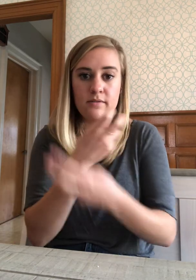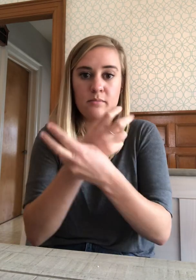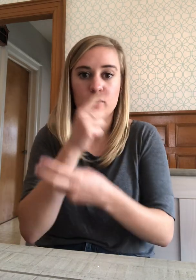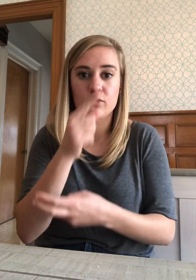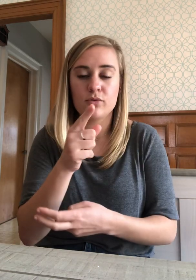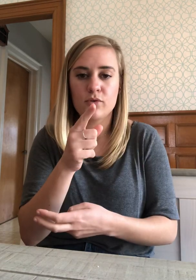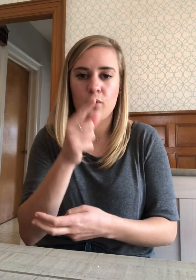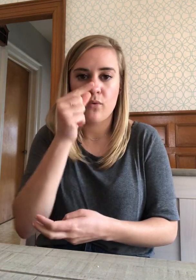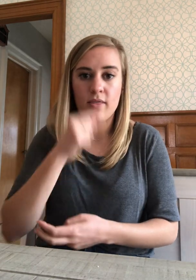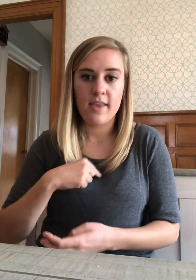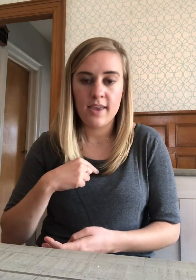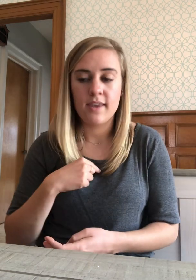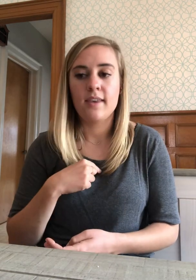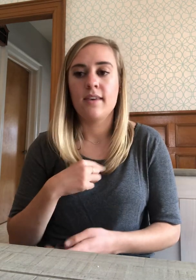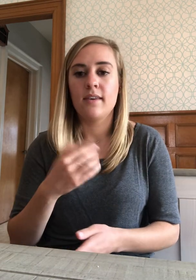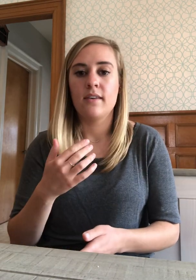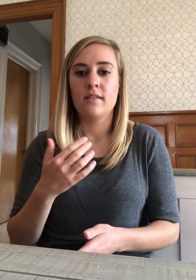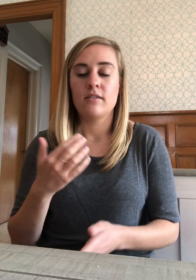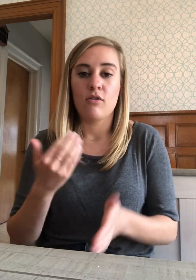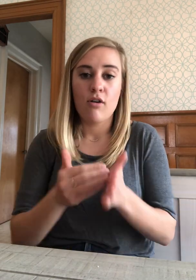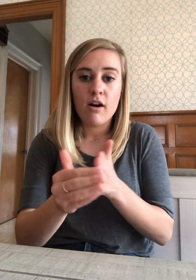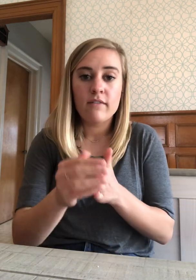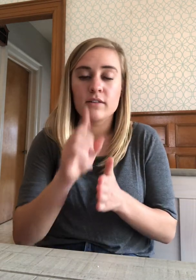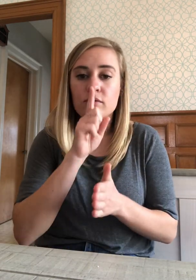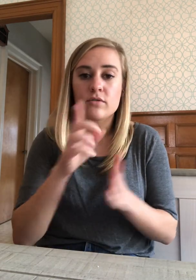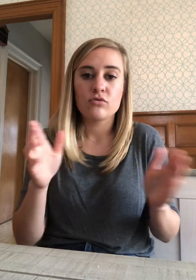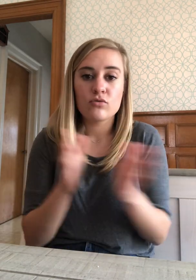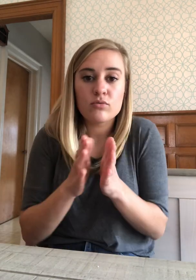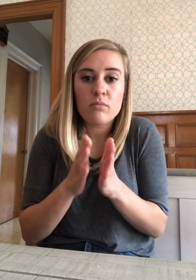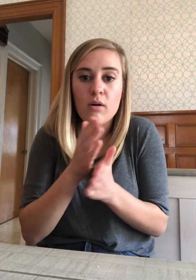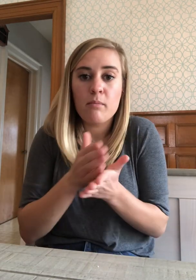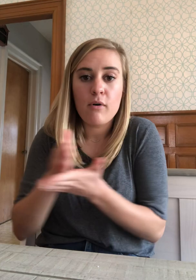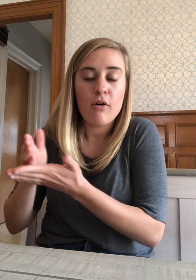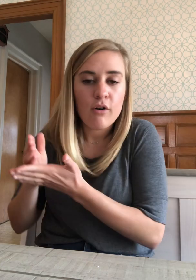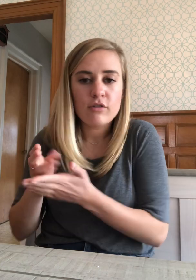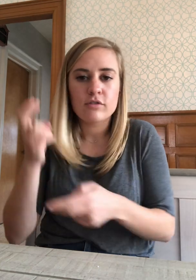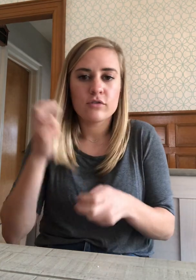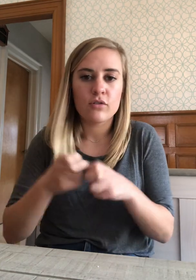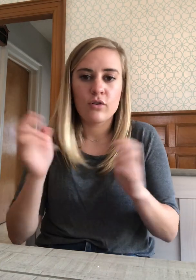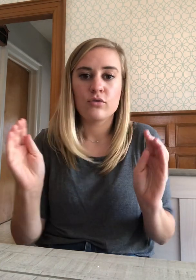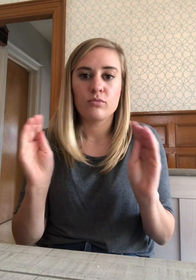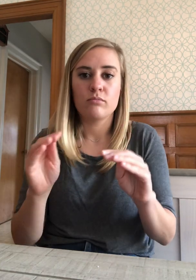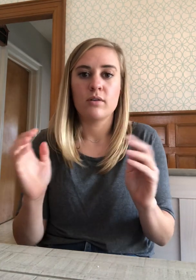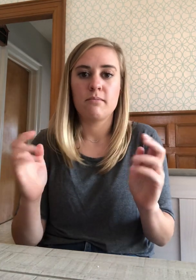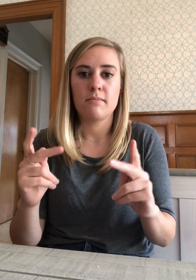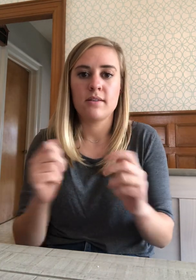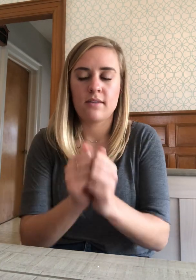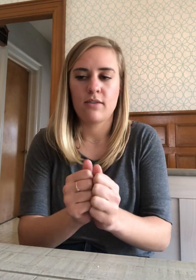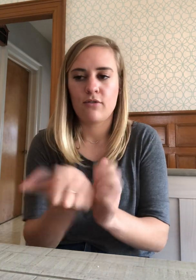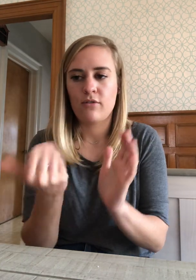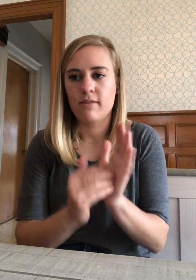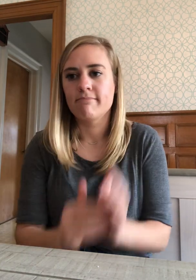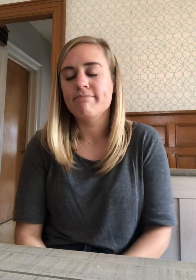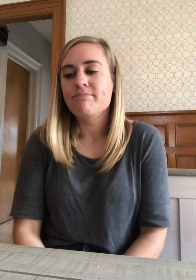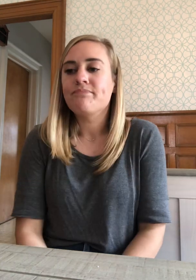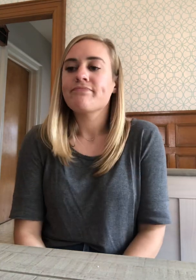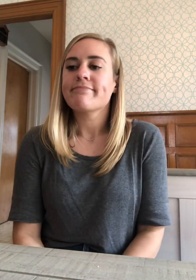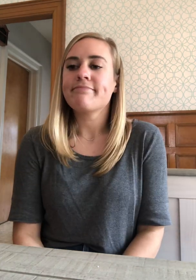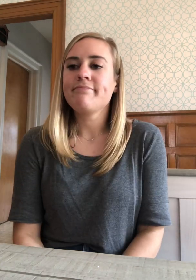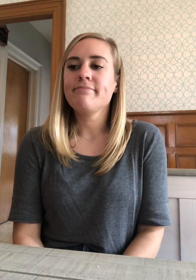and they're often in such tiny pieces that it's pretty hard to get things back together primarily. So here's a situation. This